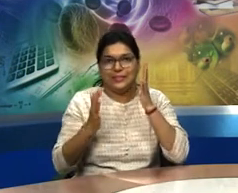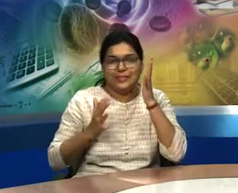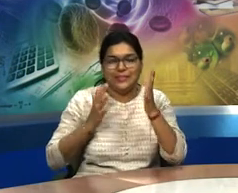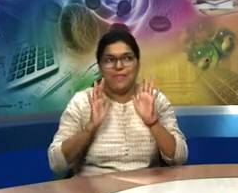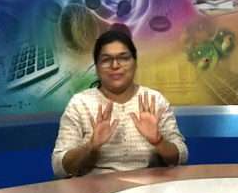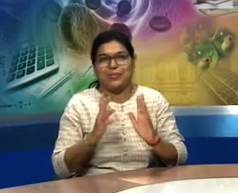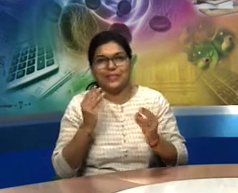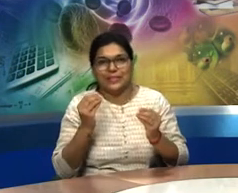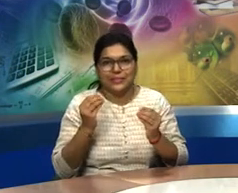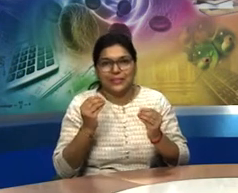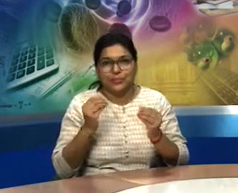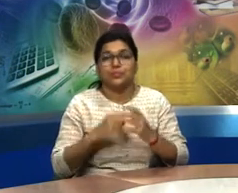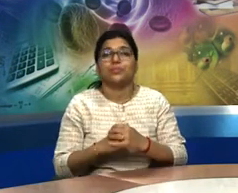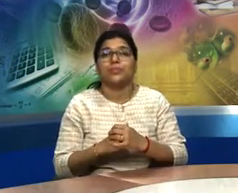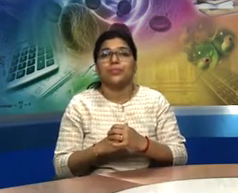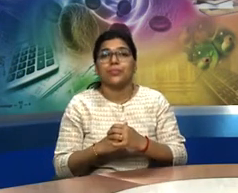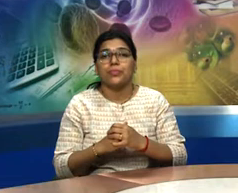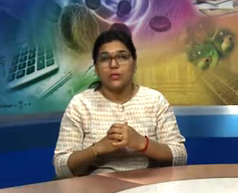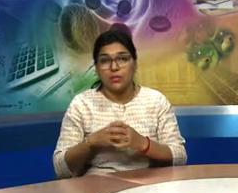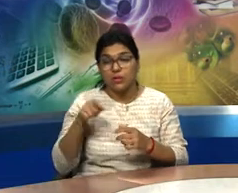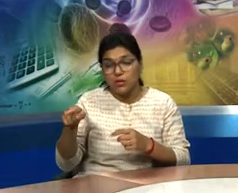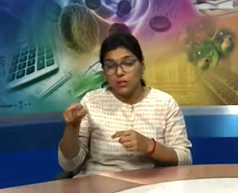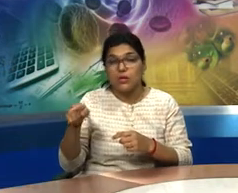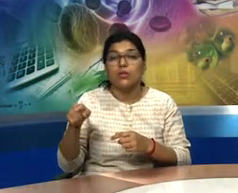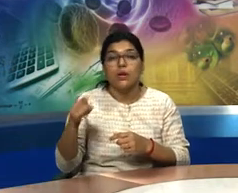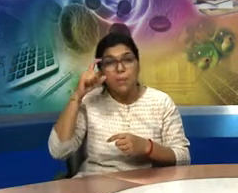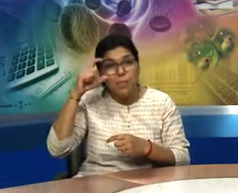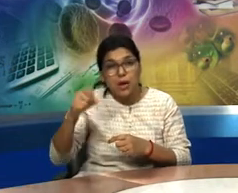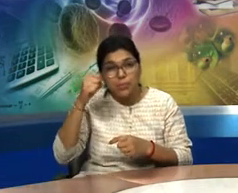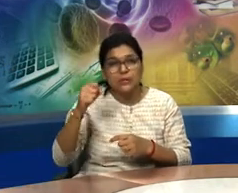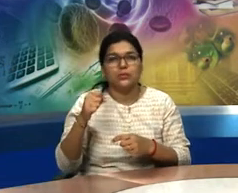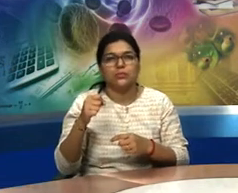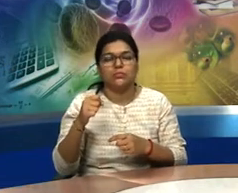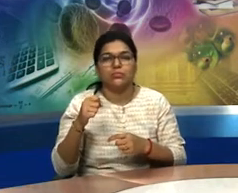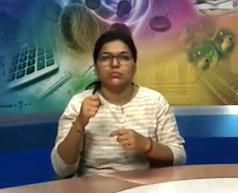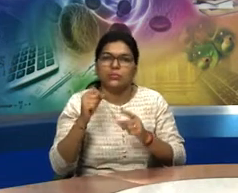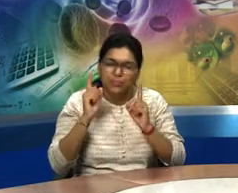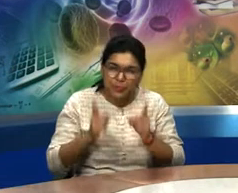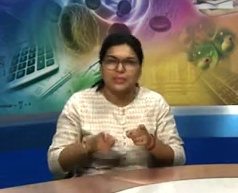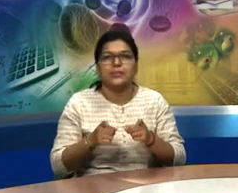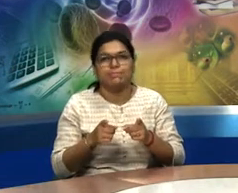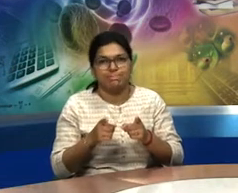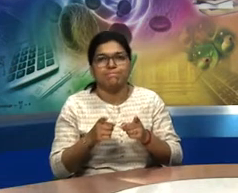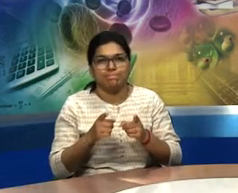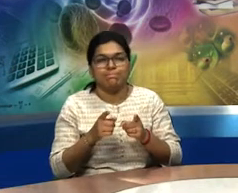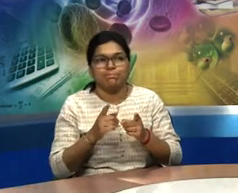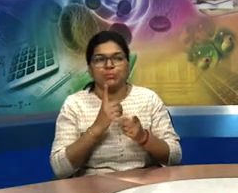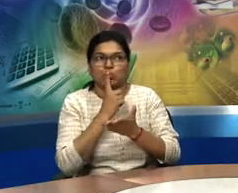any of us. He was afraid of the pain that he should cause to his